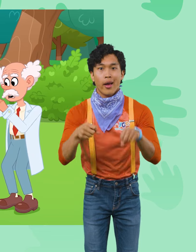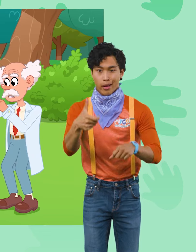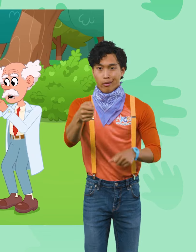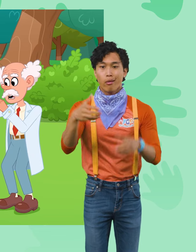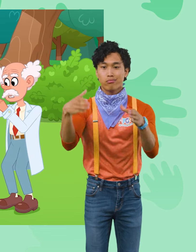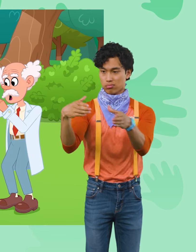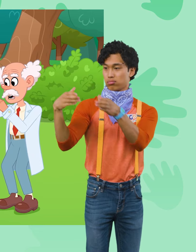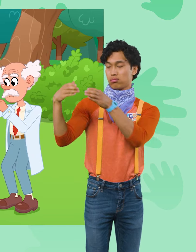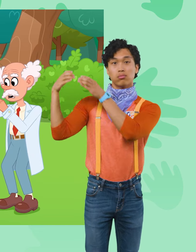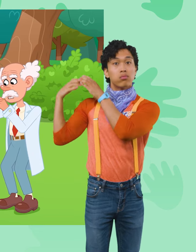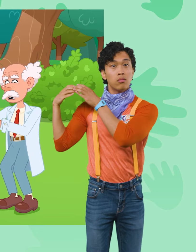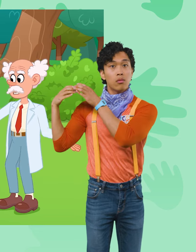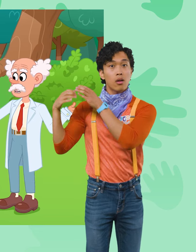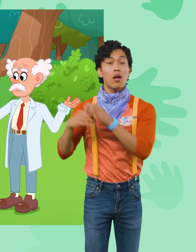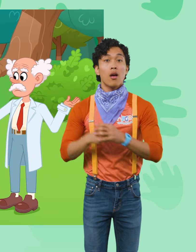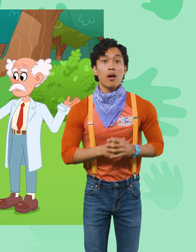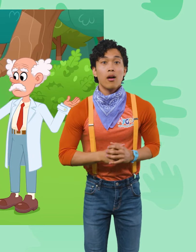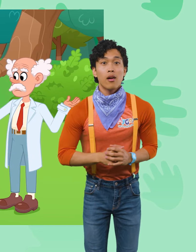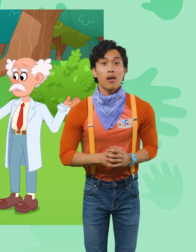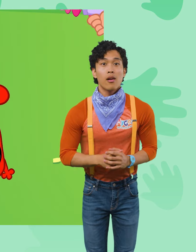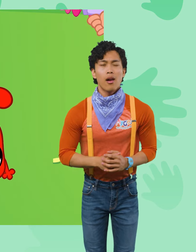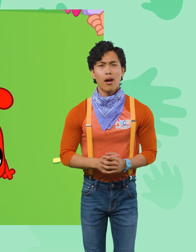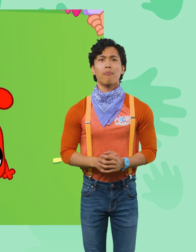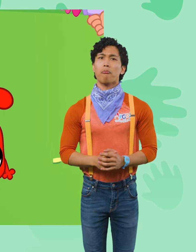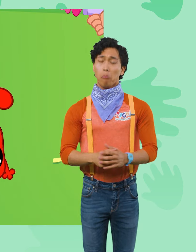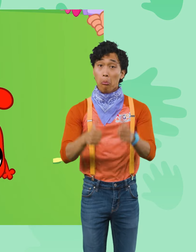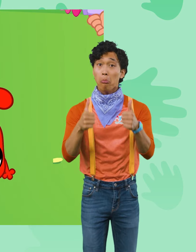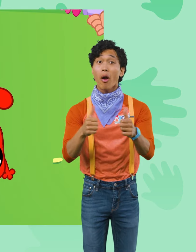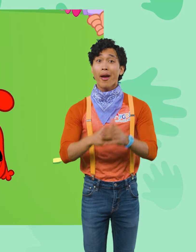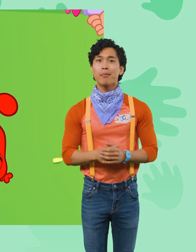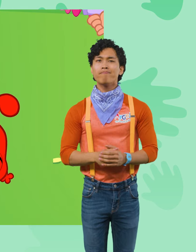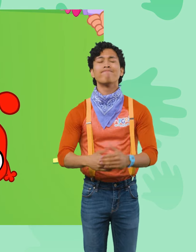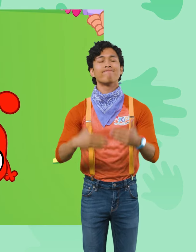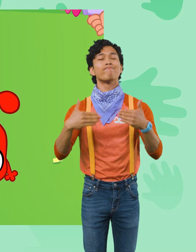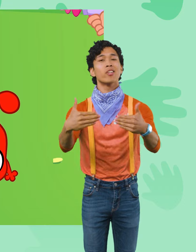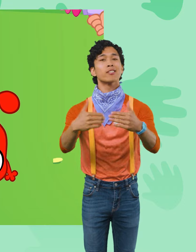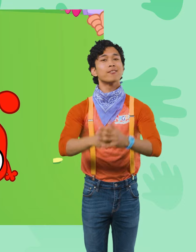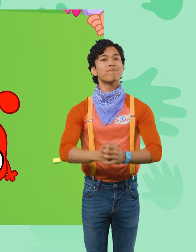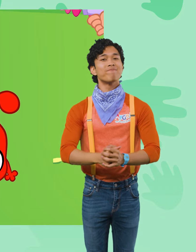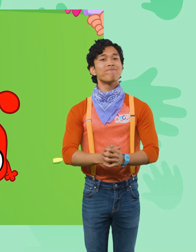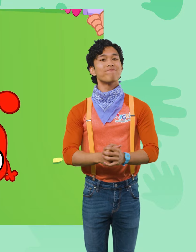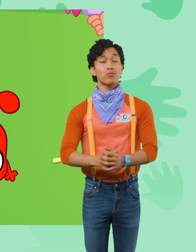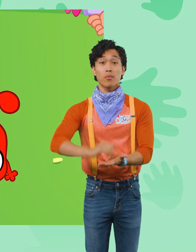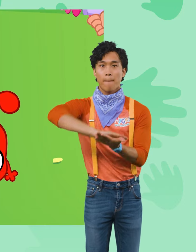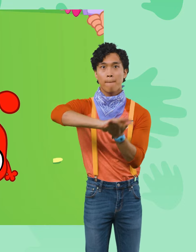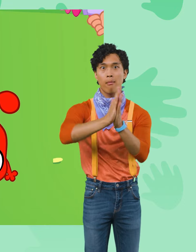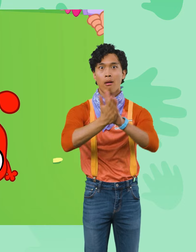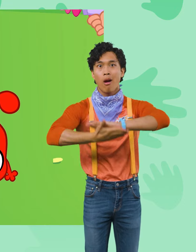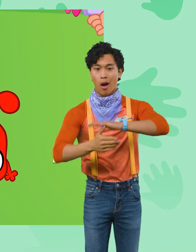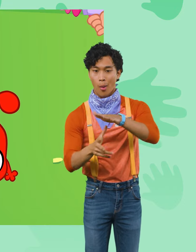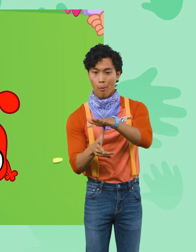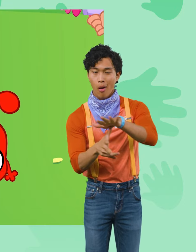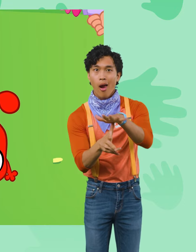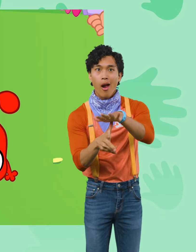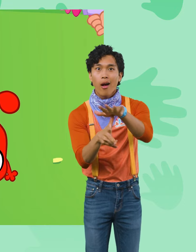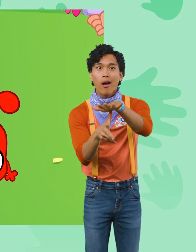can send them back to the past as well. All right, let's go, Morphle. Morph into